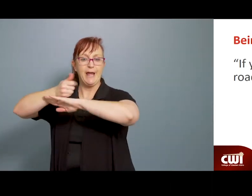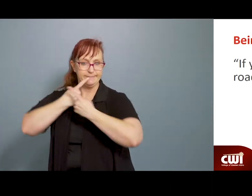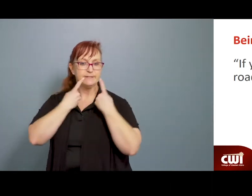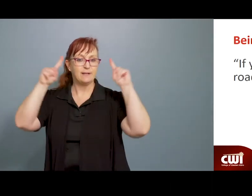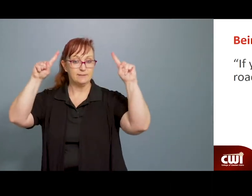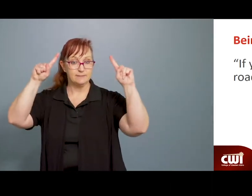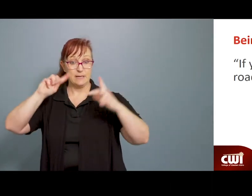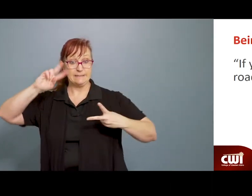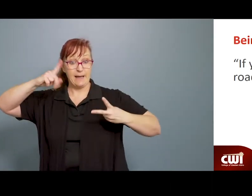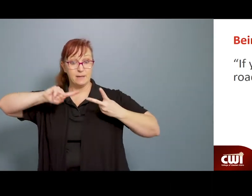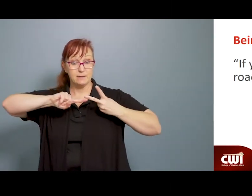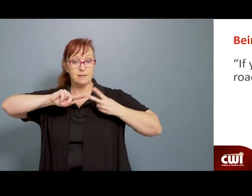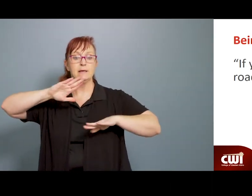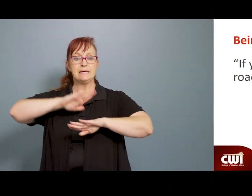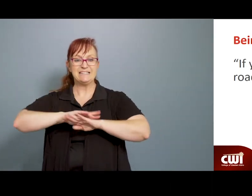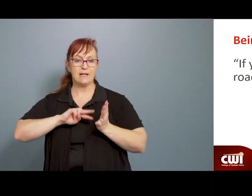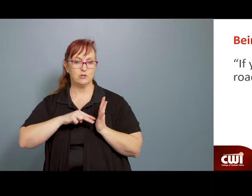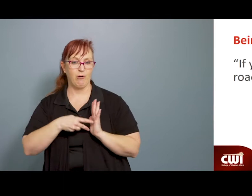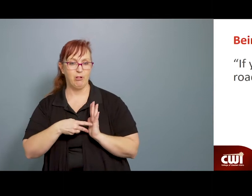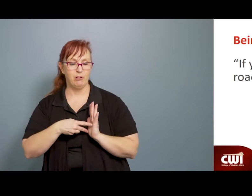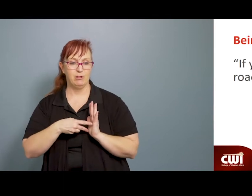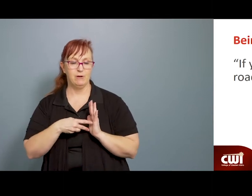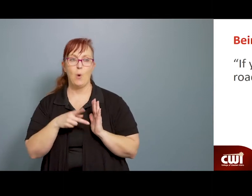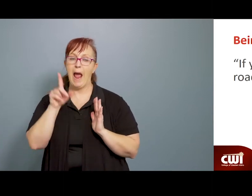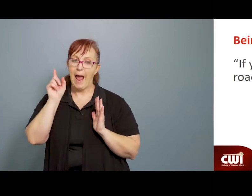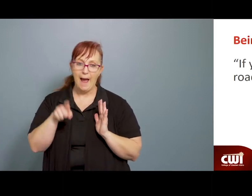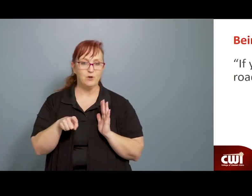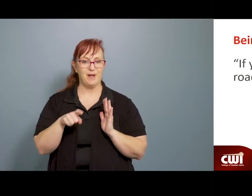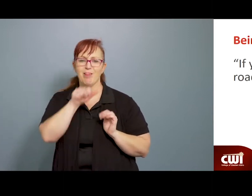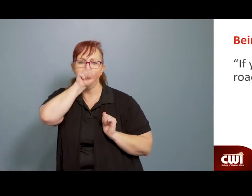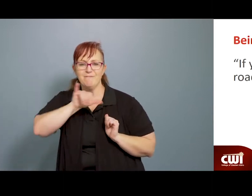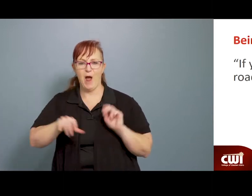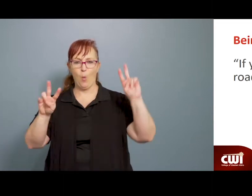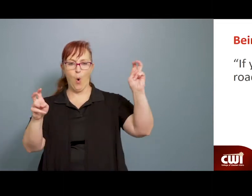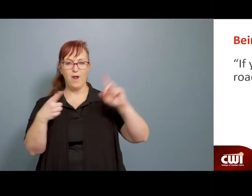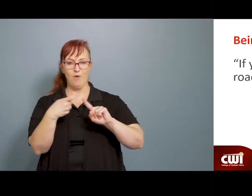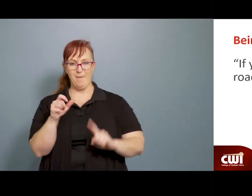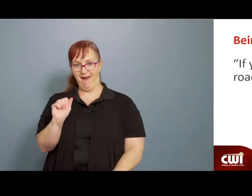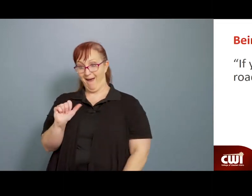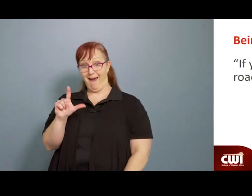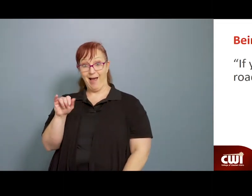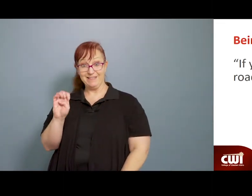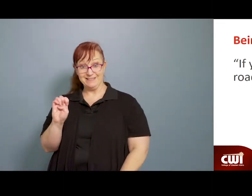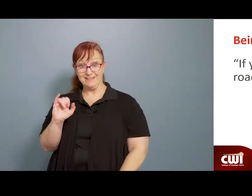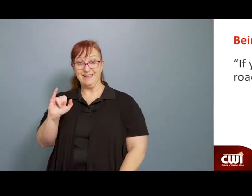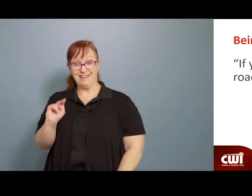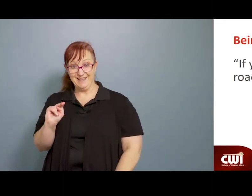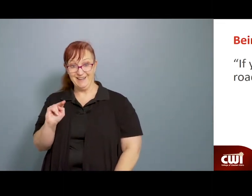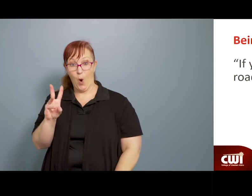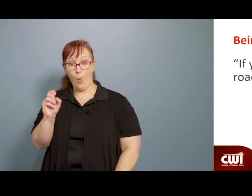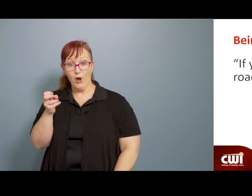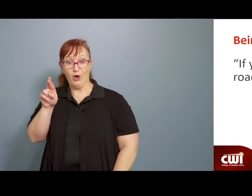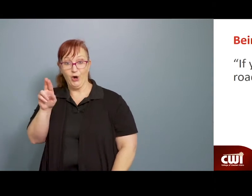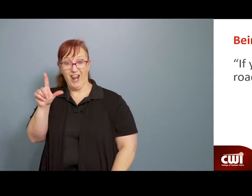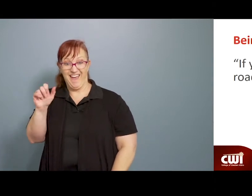right? We have to be intentional. And I just love this from Alice in Wonderland. If you don't know where you're going, any road will get you